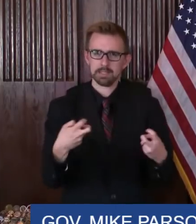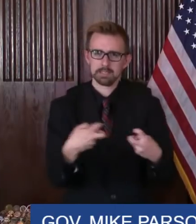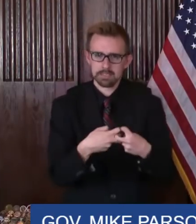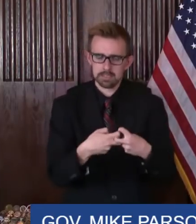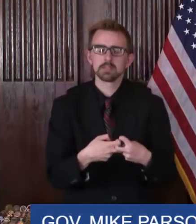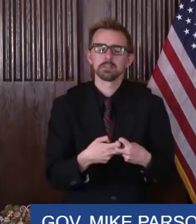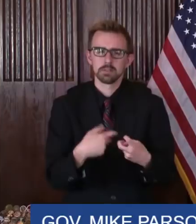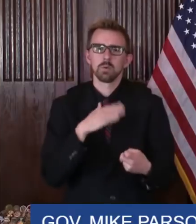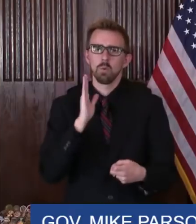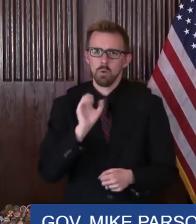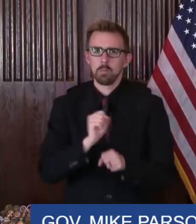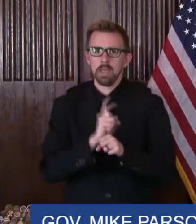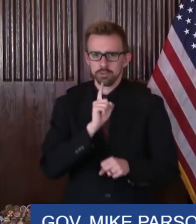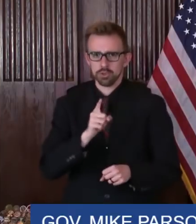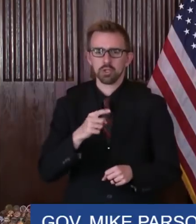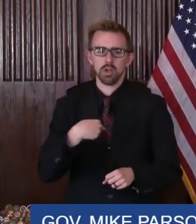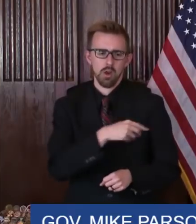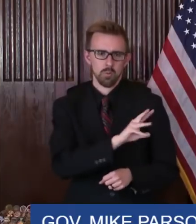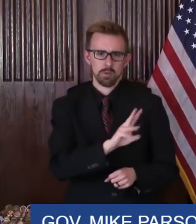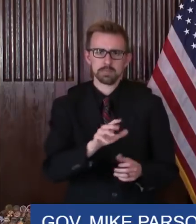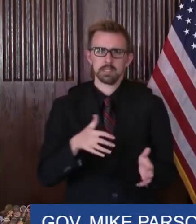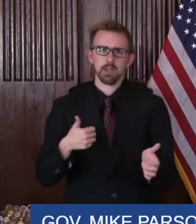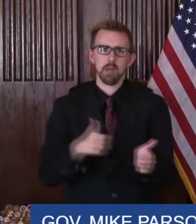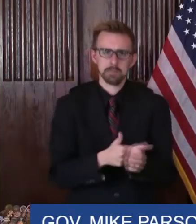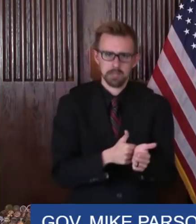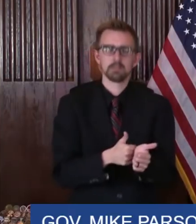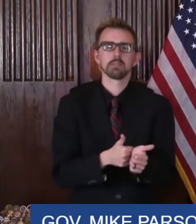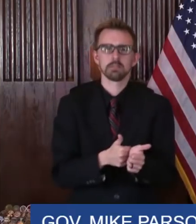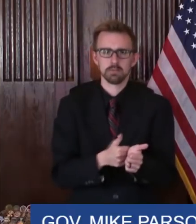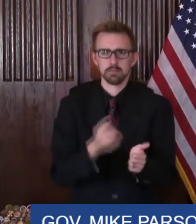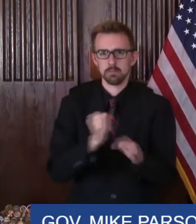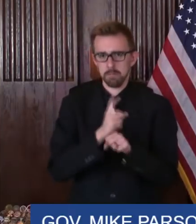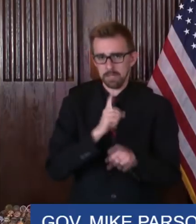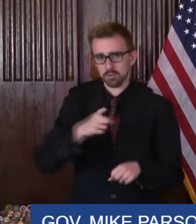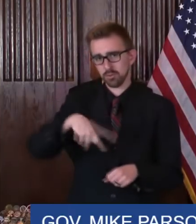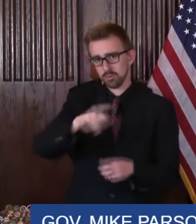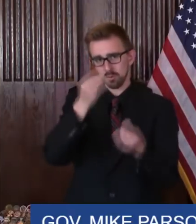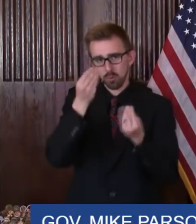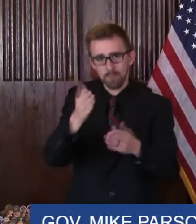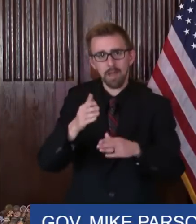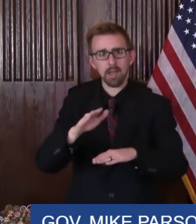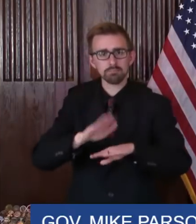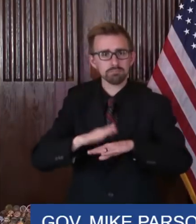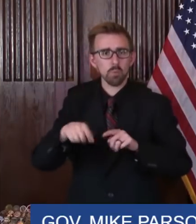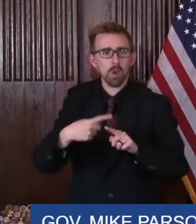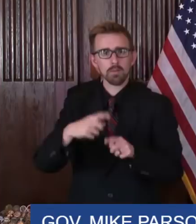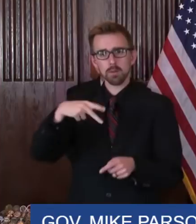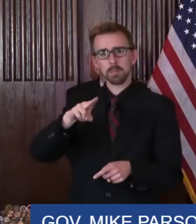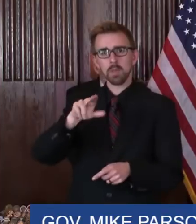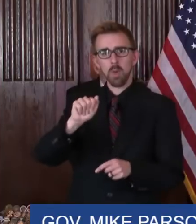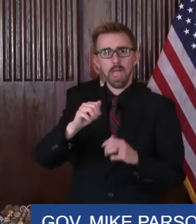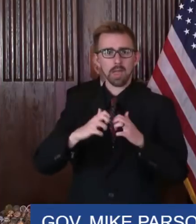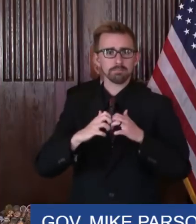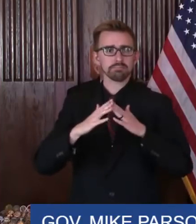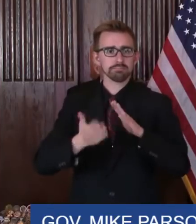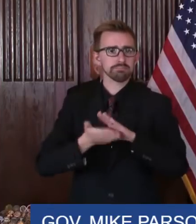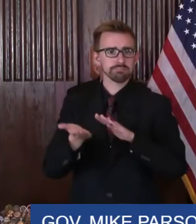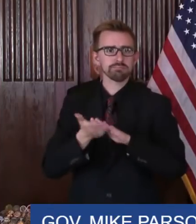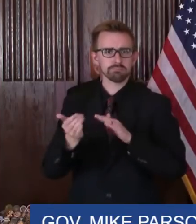will definitely make sure to update our website to make sure that you are all notified when the PUA claim system is up and